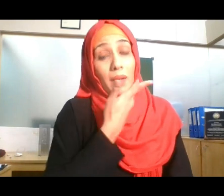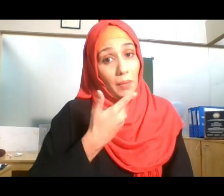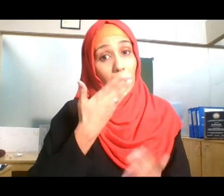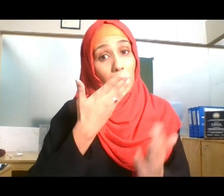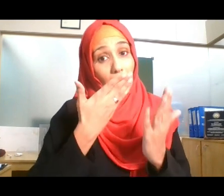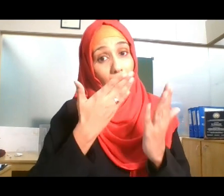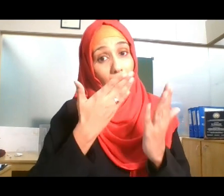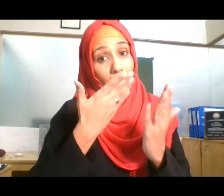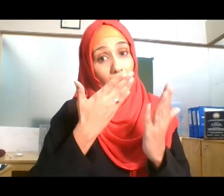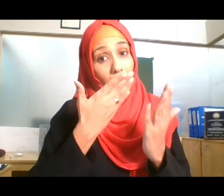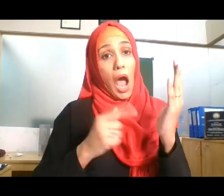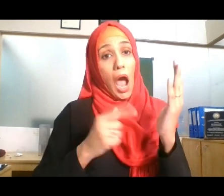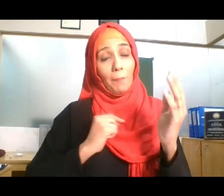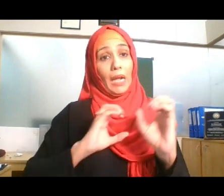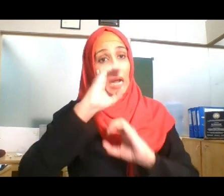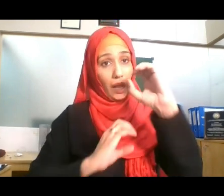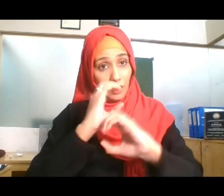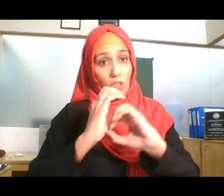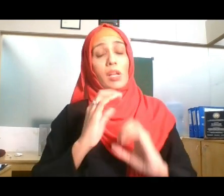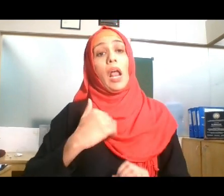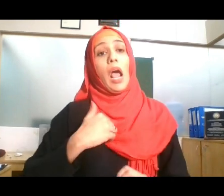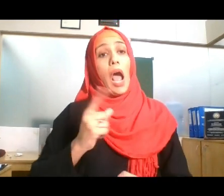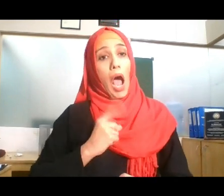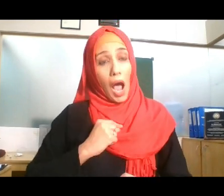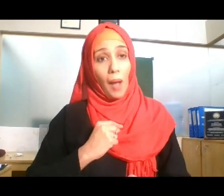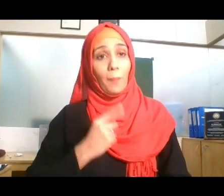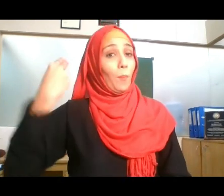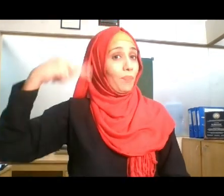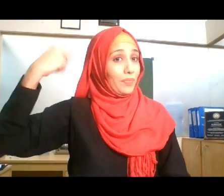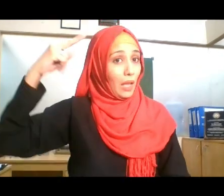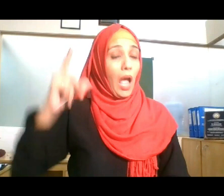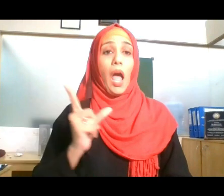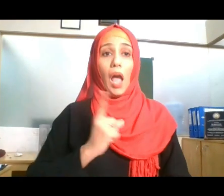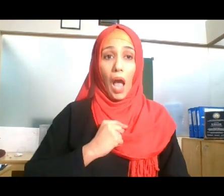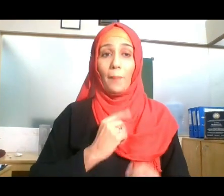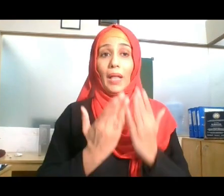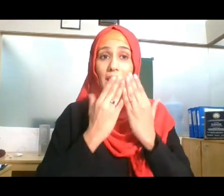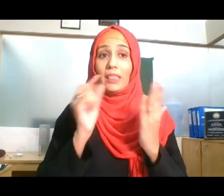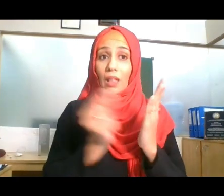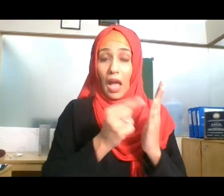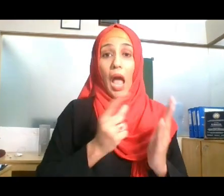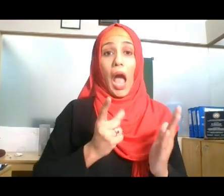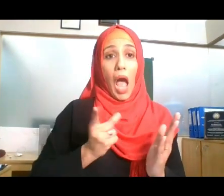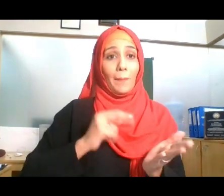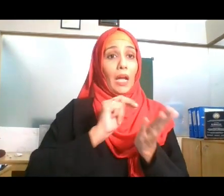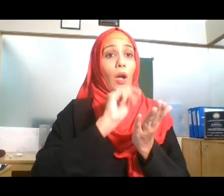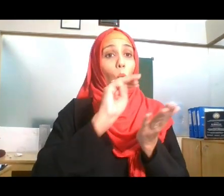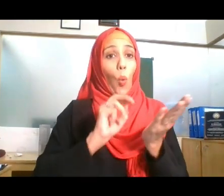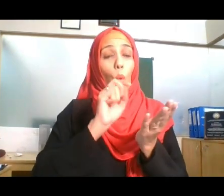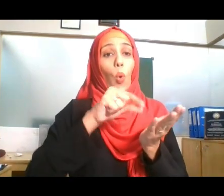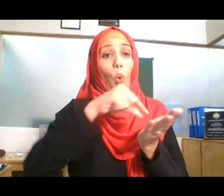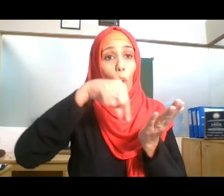own culture, my own heritage, my own literature in my own national language, I have to use a human